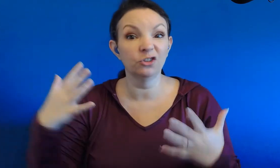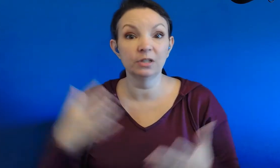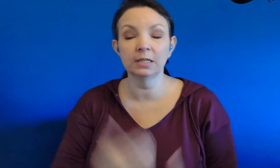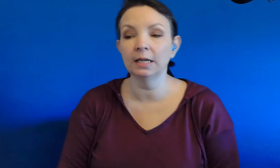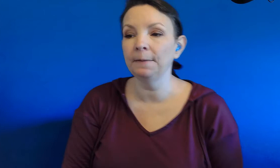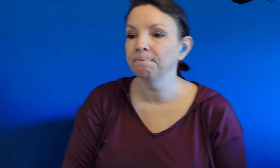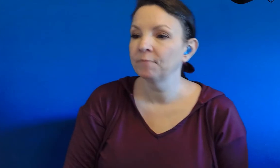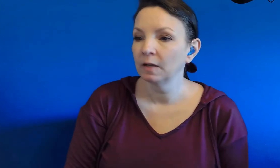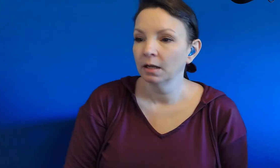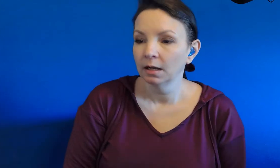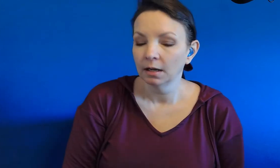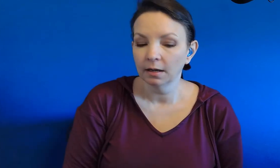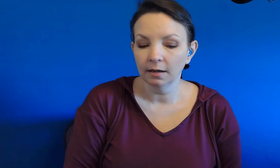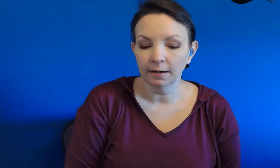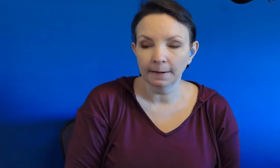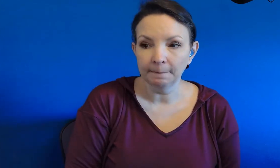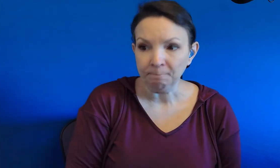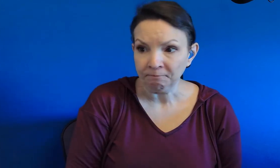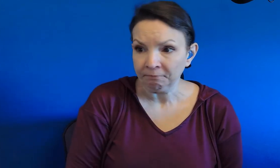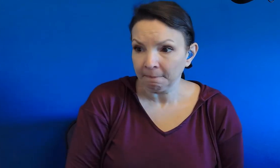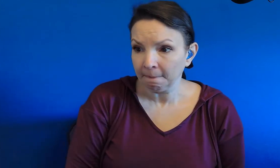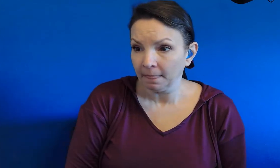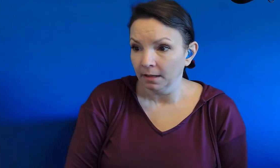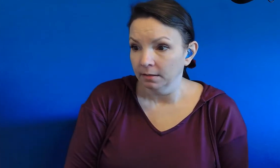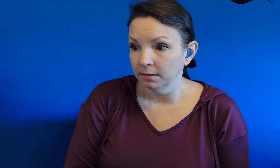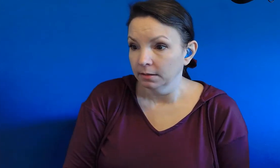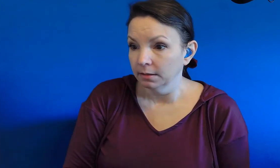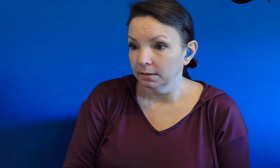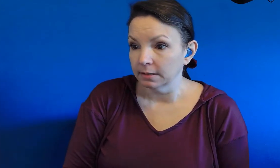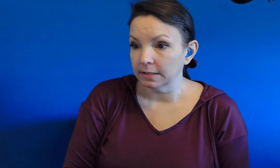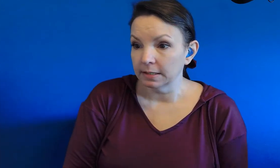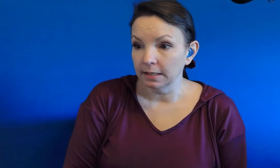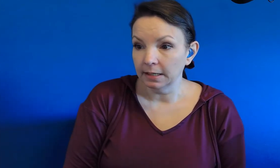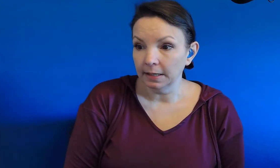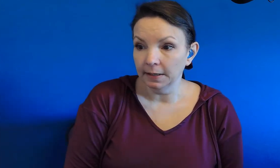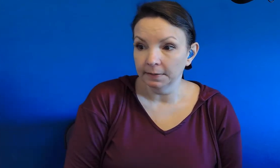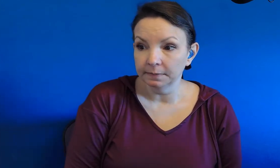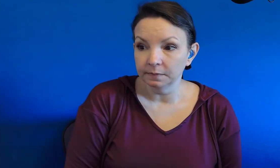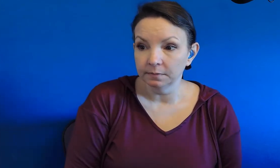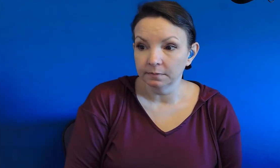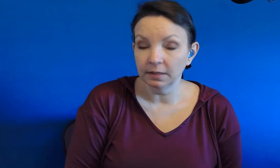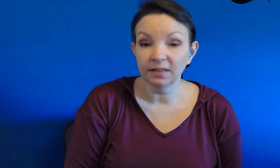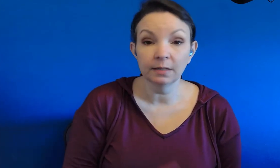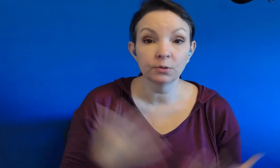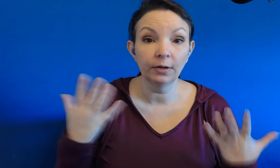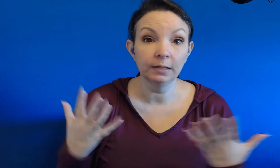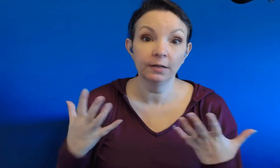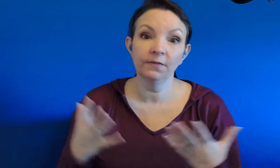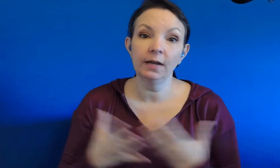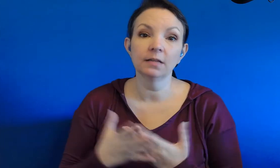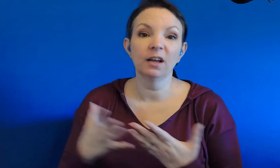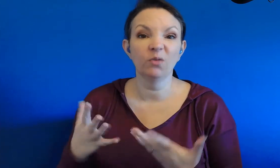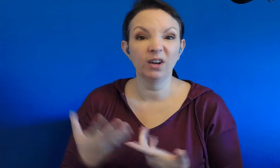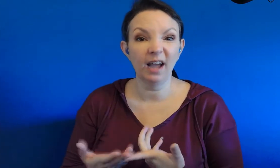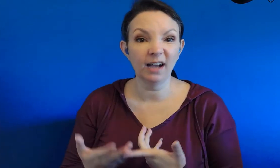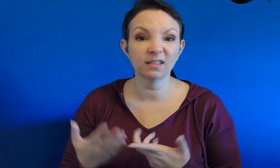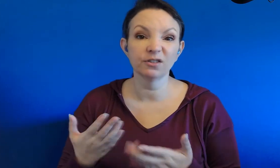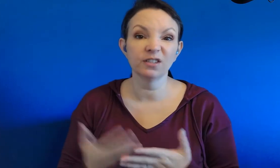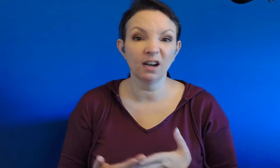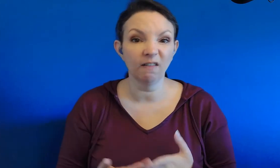see. Um, let's see. Nothing obstructing your face, like wearing hats or